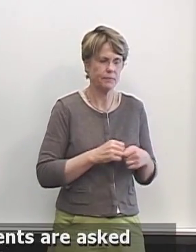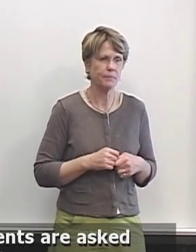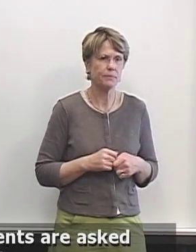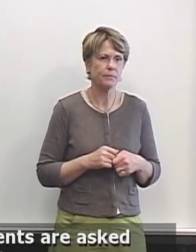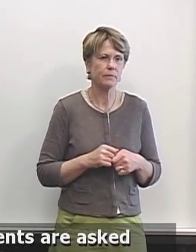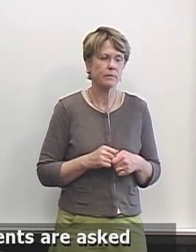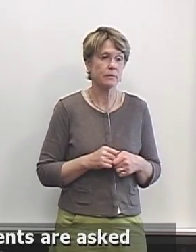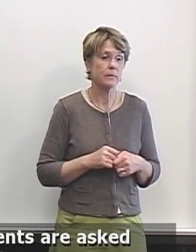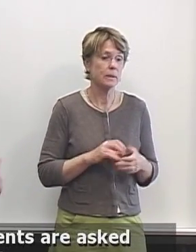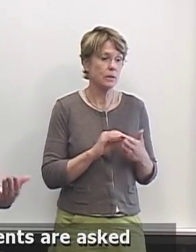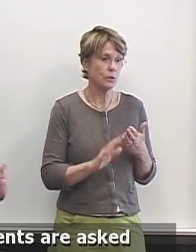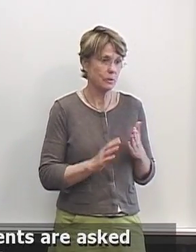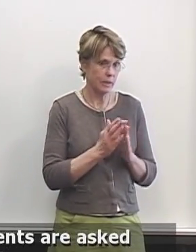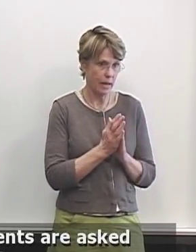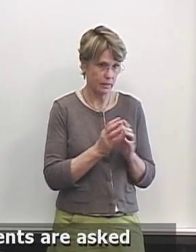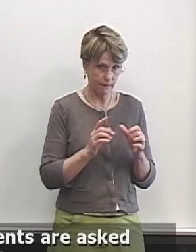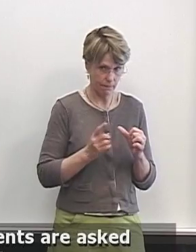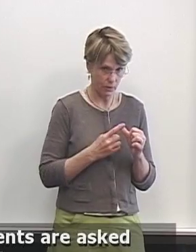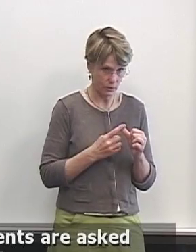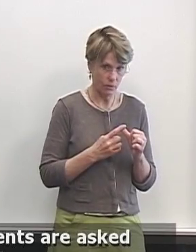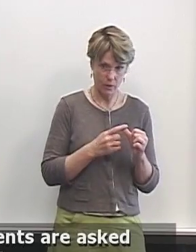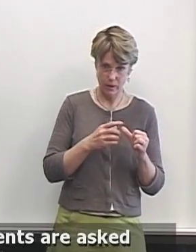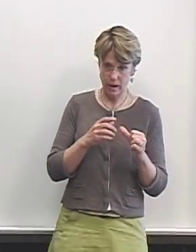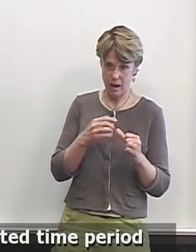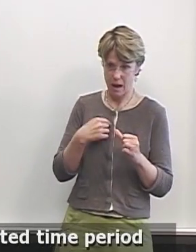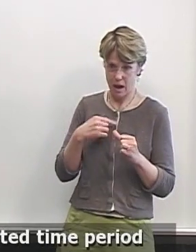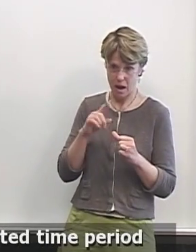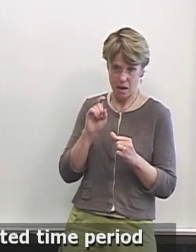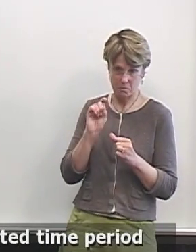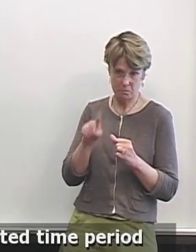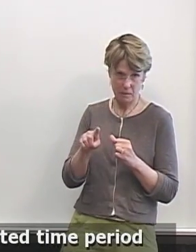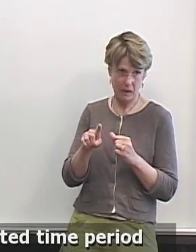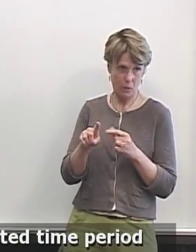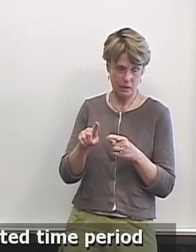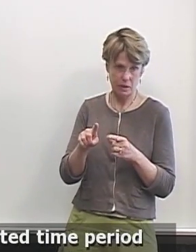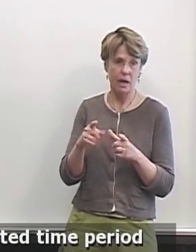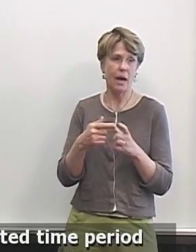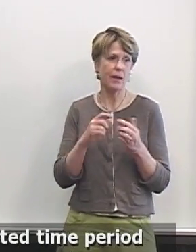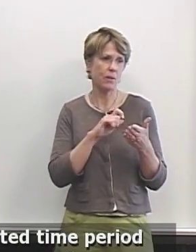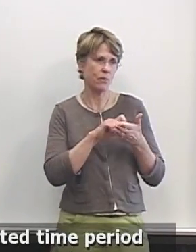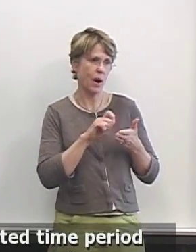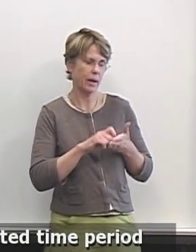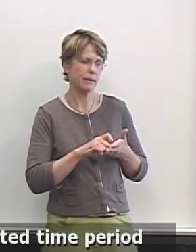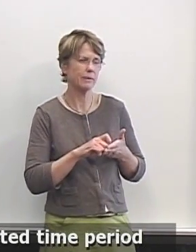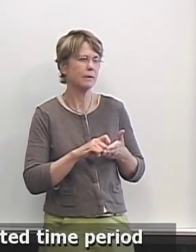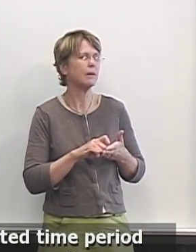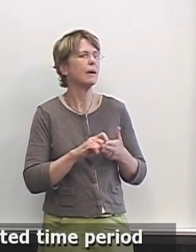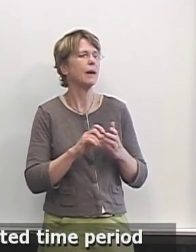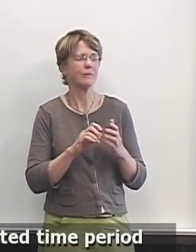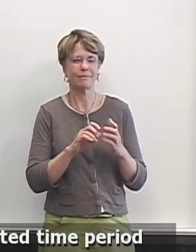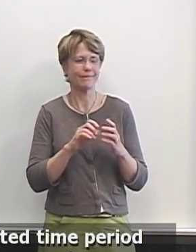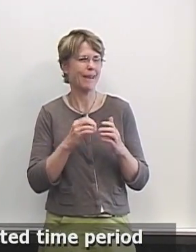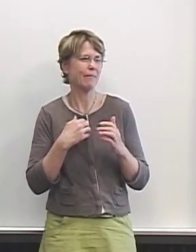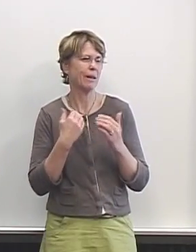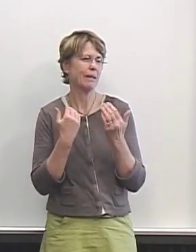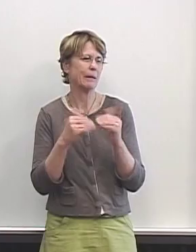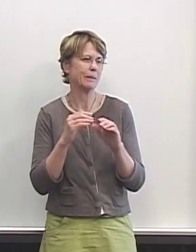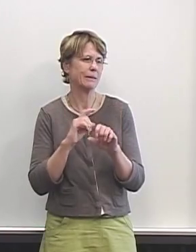Those students are asked to write in response in a very limited time period to this prompt.